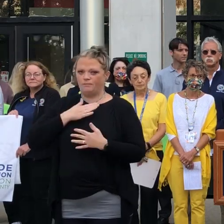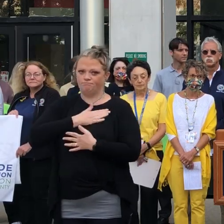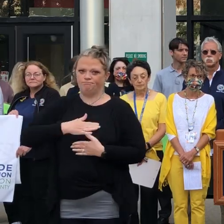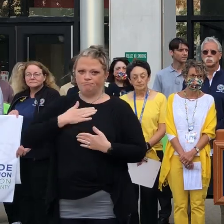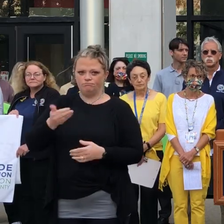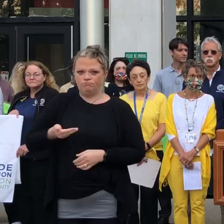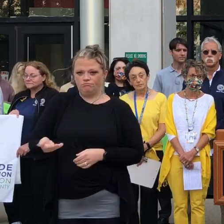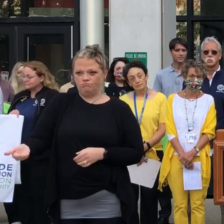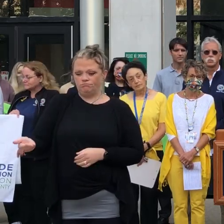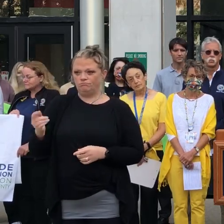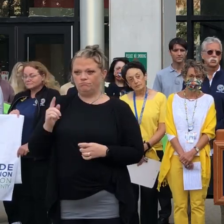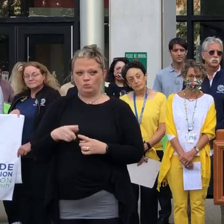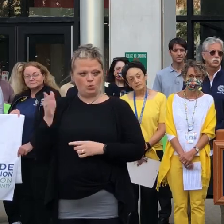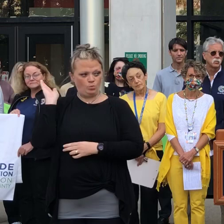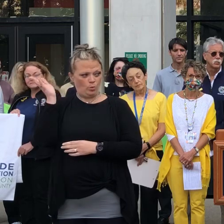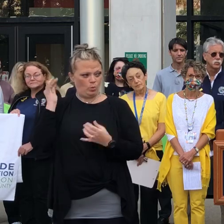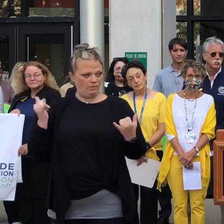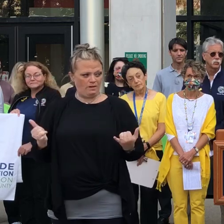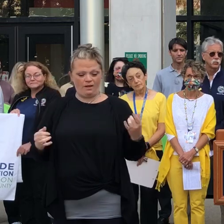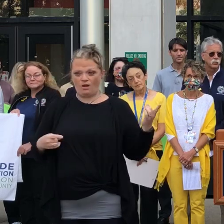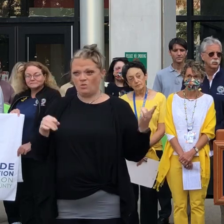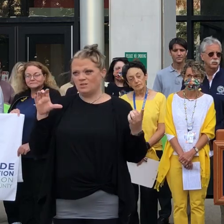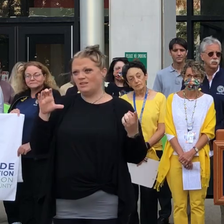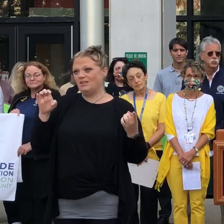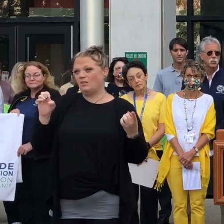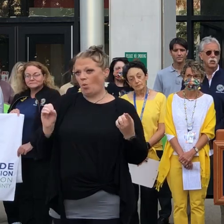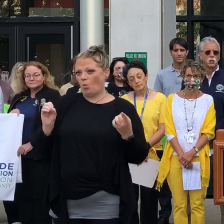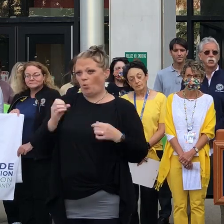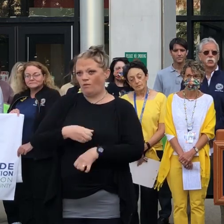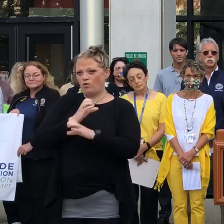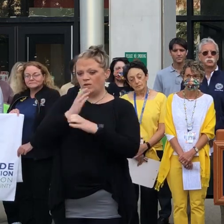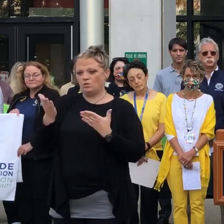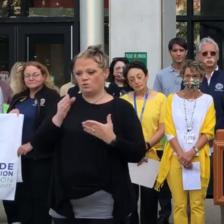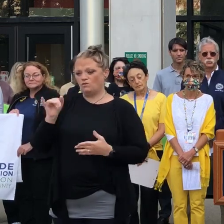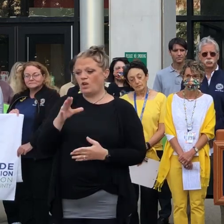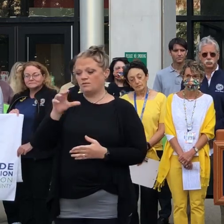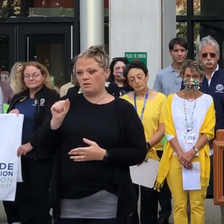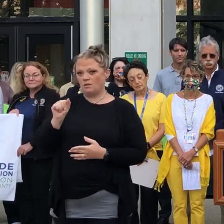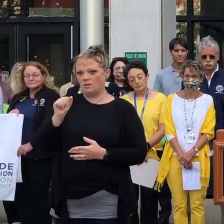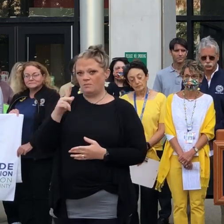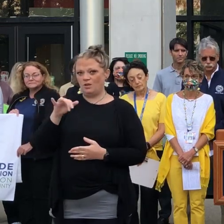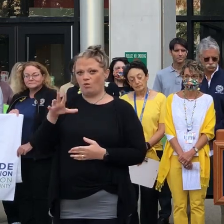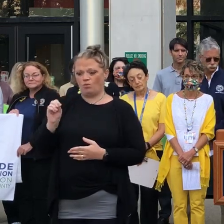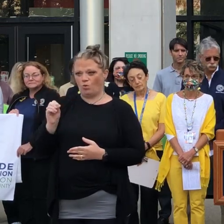to introduce to the podium right now the CEO of Crisis Services, Jessica Pirro,